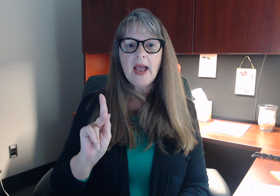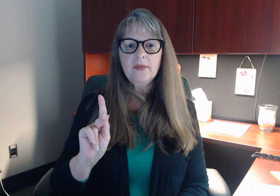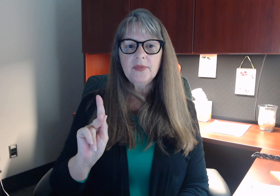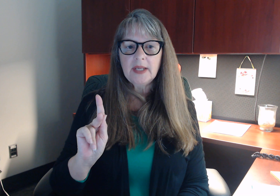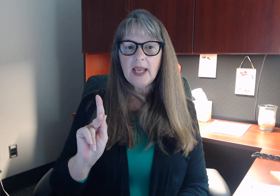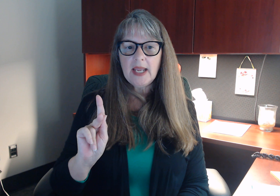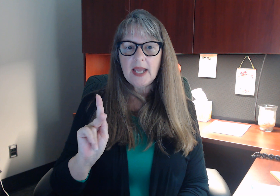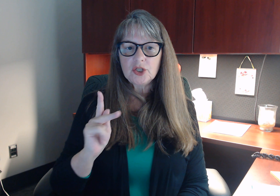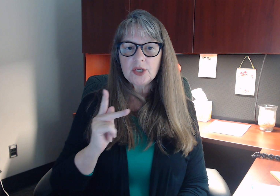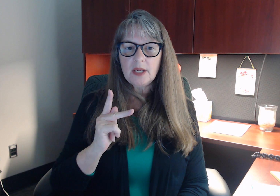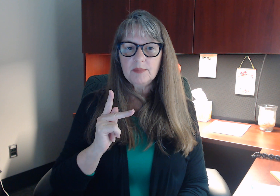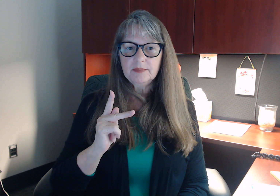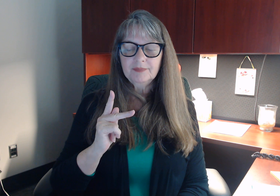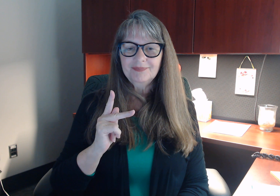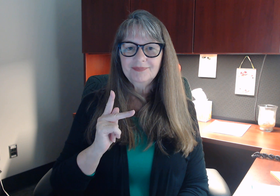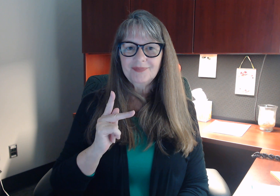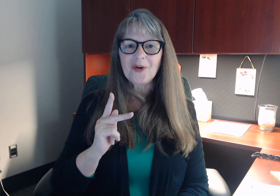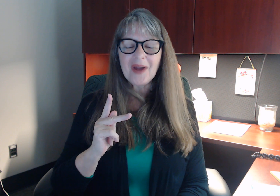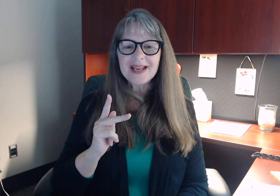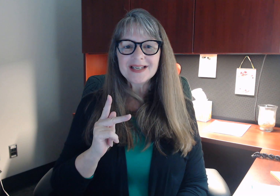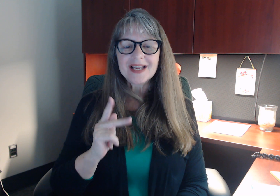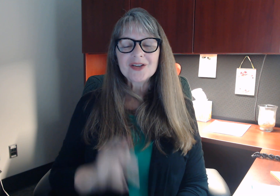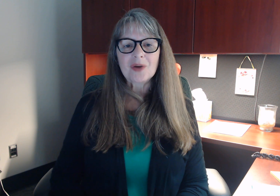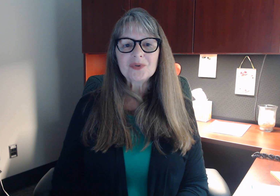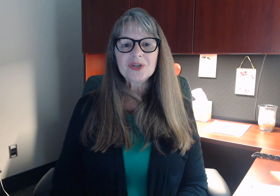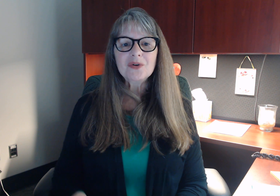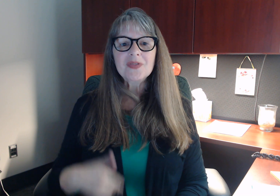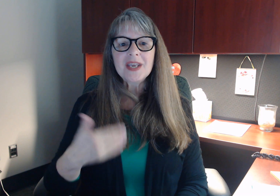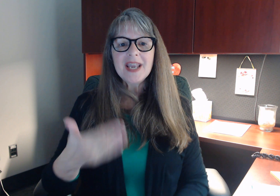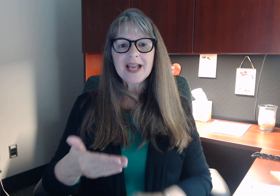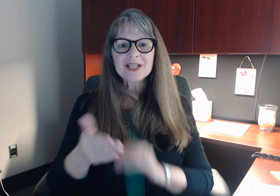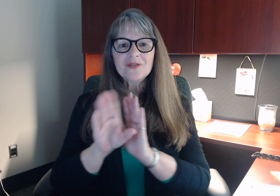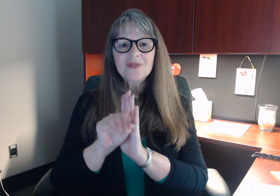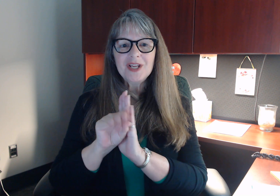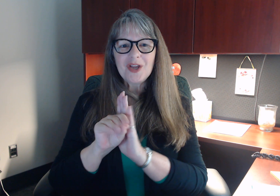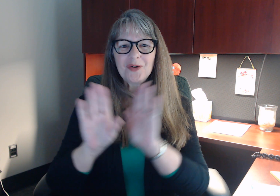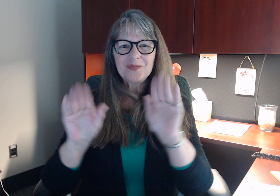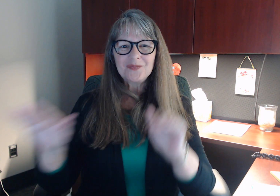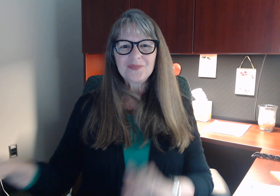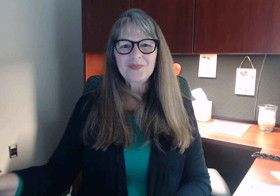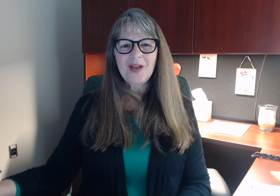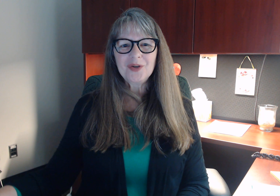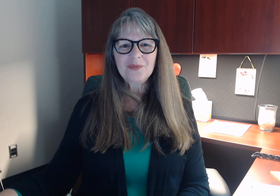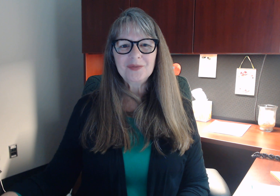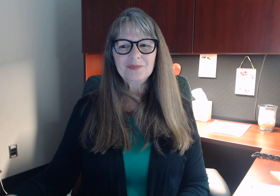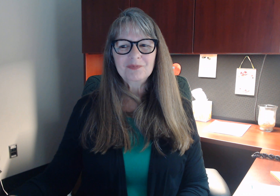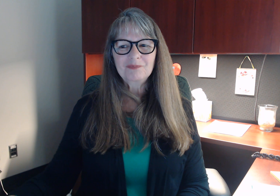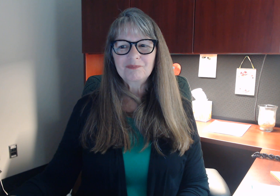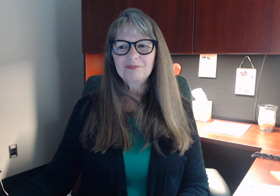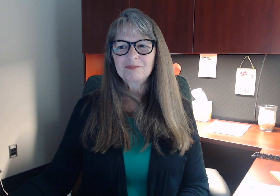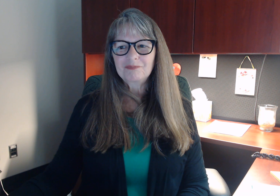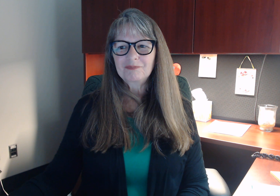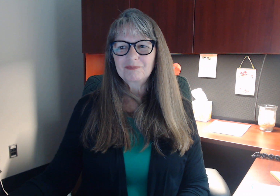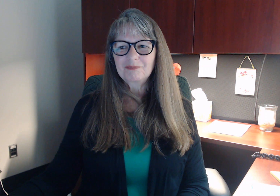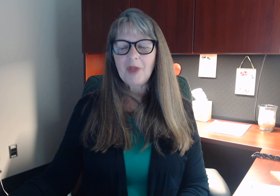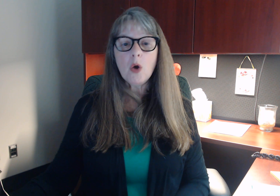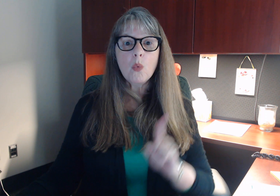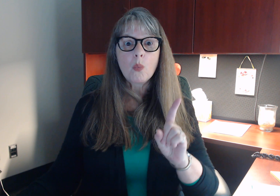the K hand shape. All right, so I will see you in the next video. Have a good one. Oh,